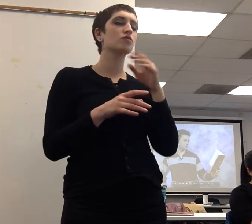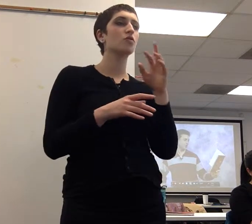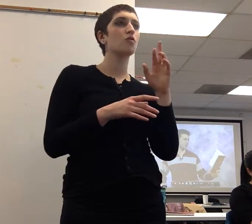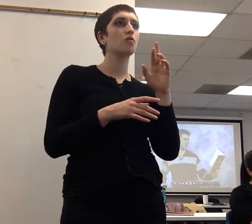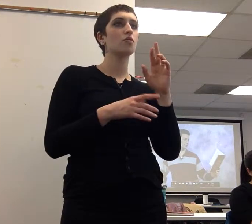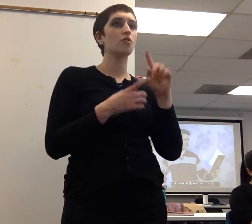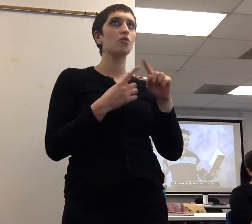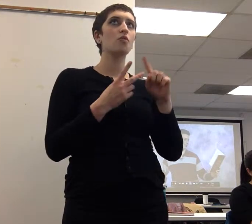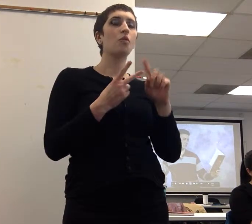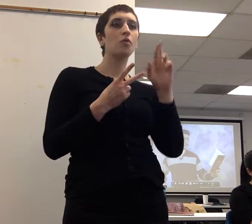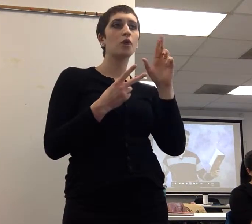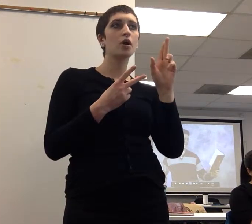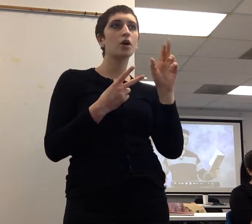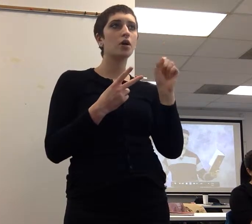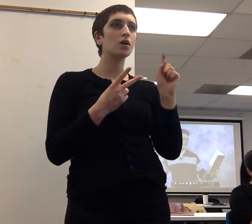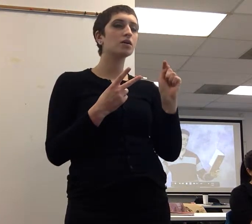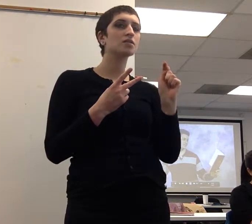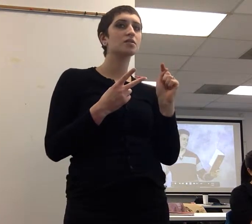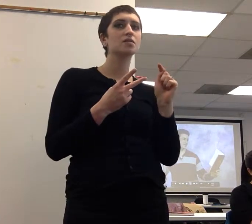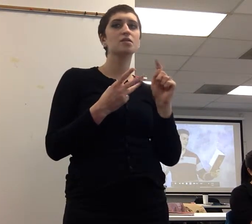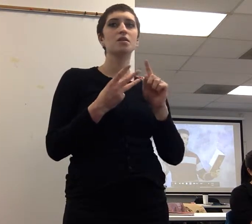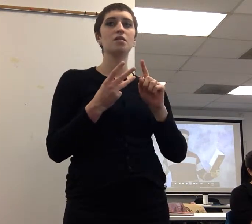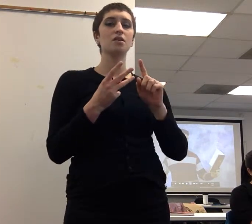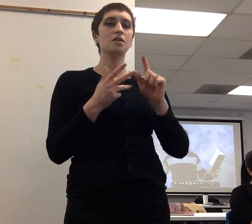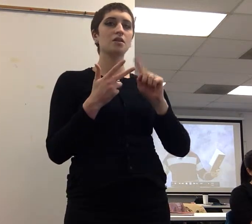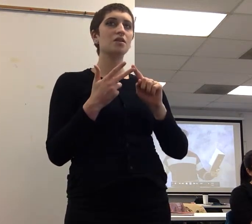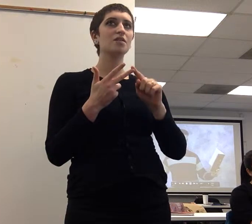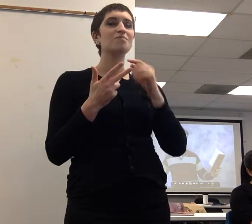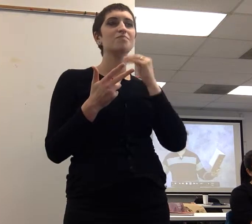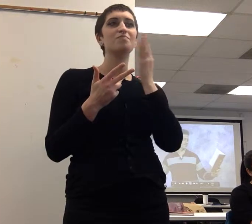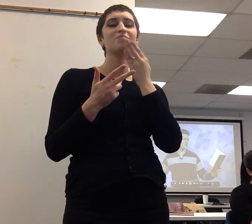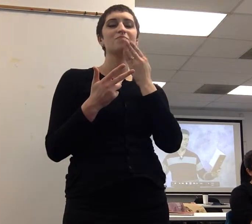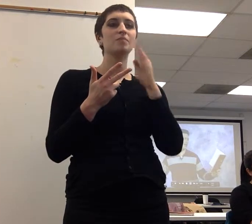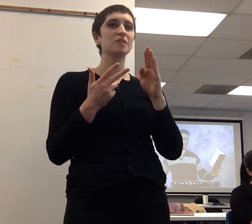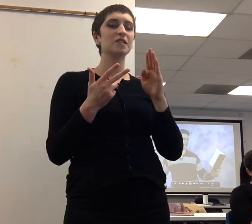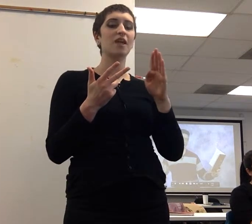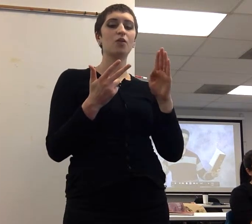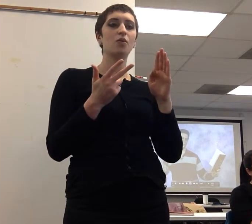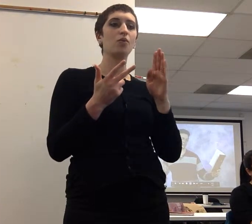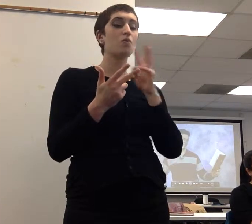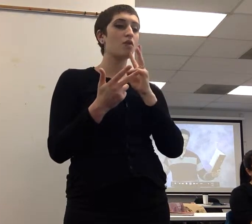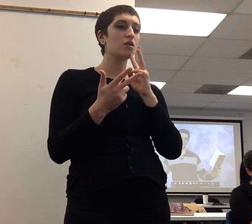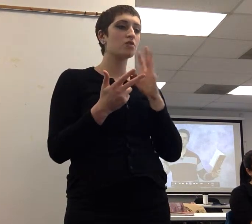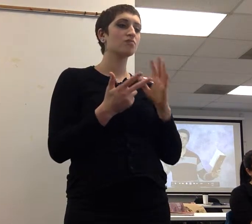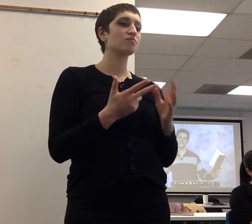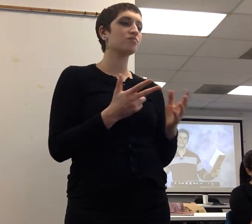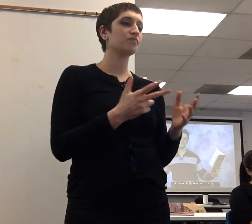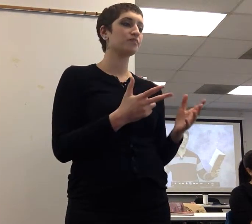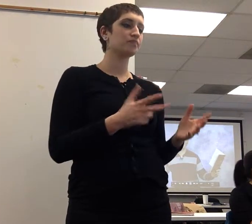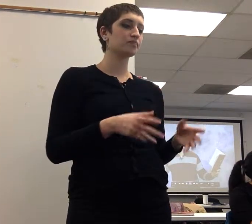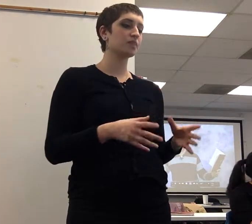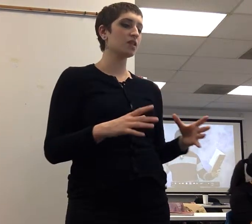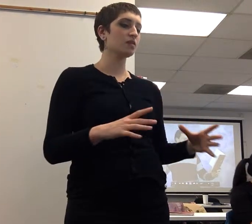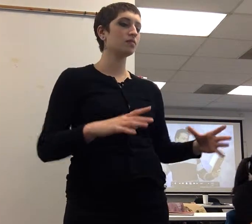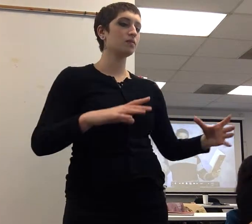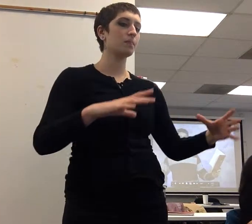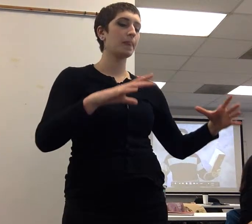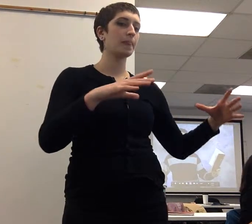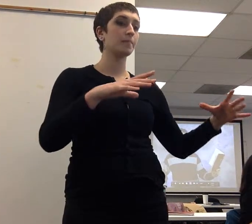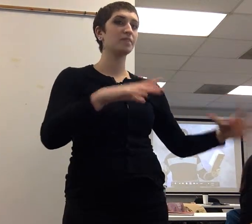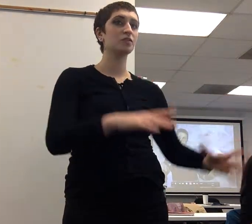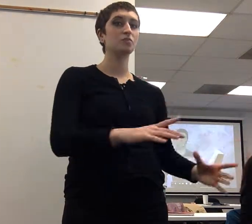after cartload of it would be taken up and dumped into the hoppers with fresh meat and